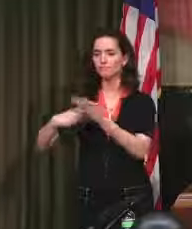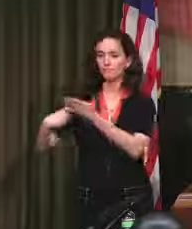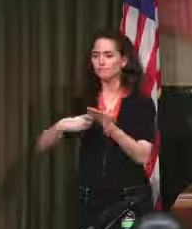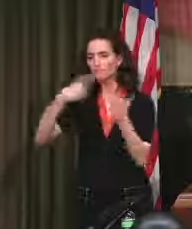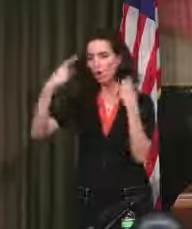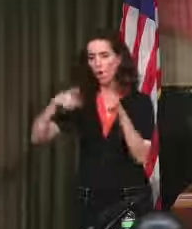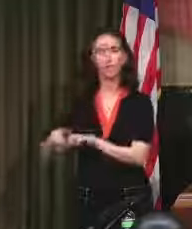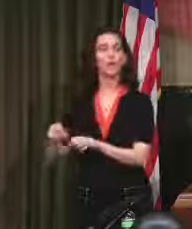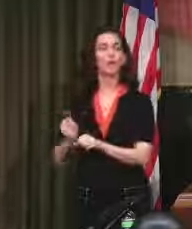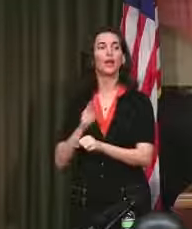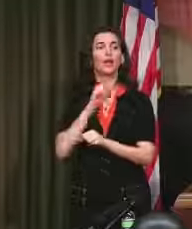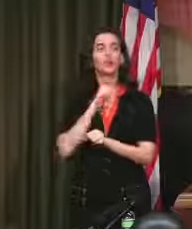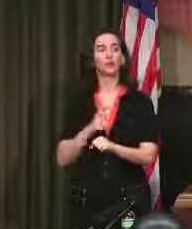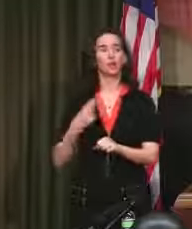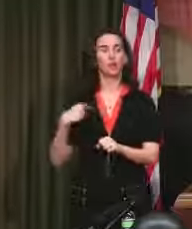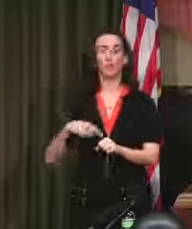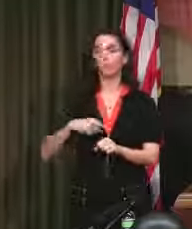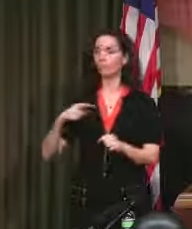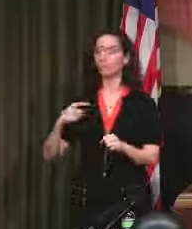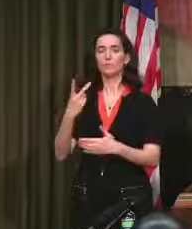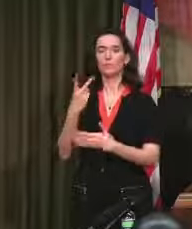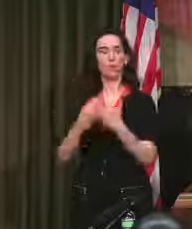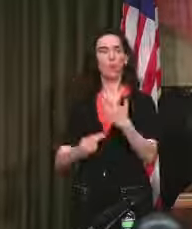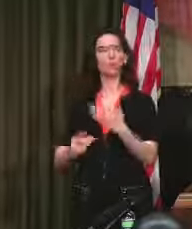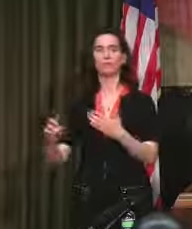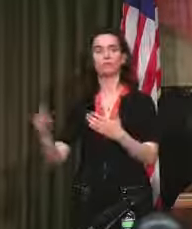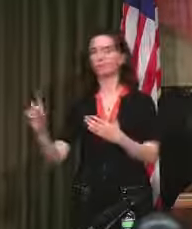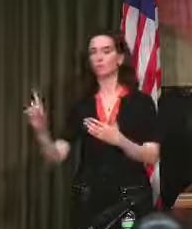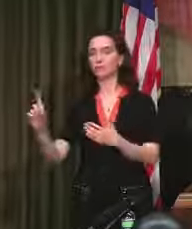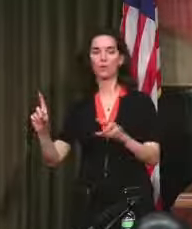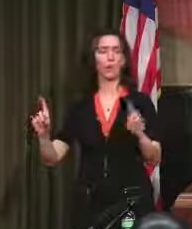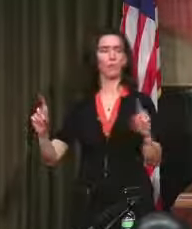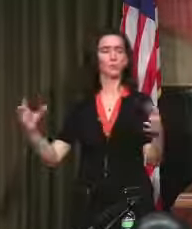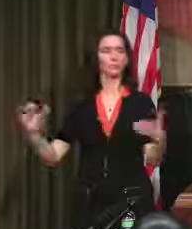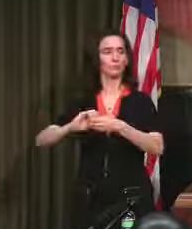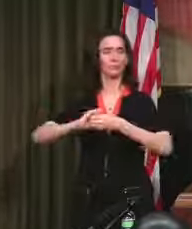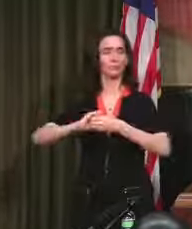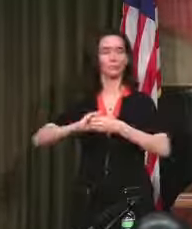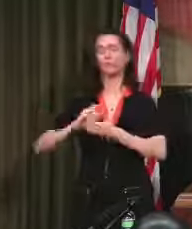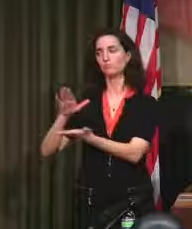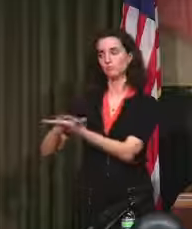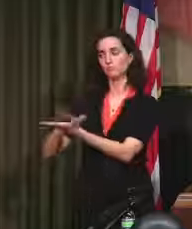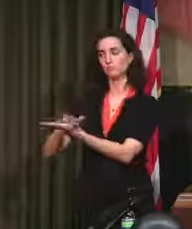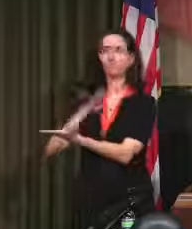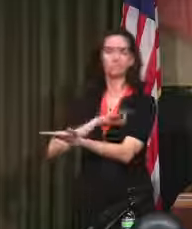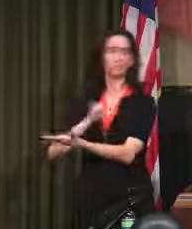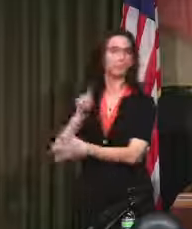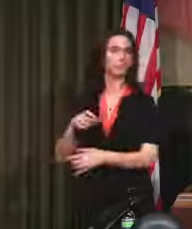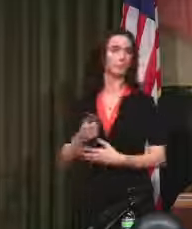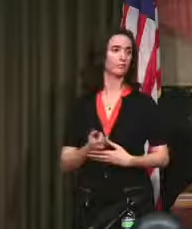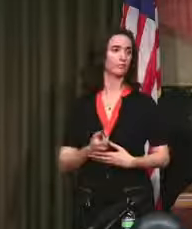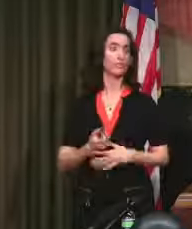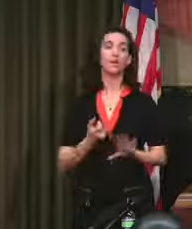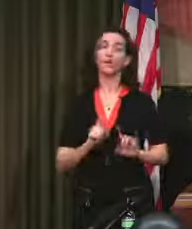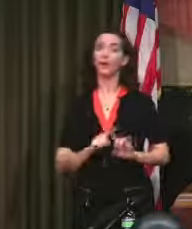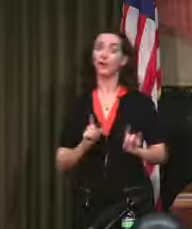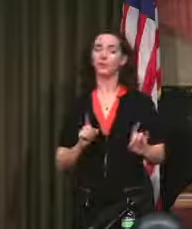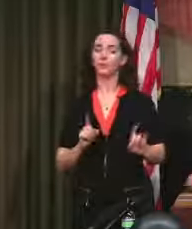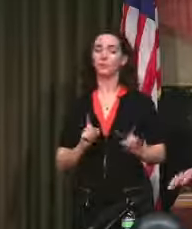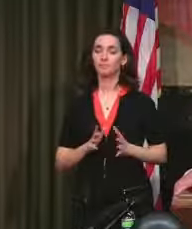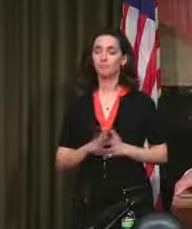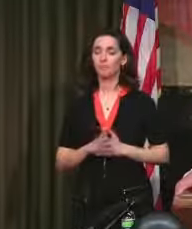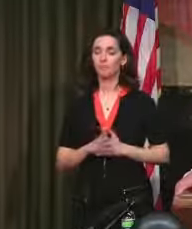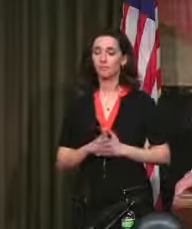would pursue bipartisanship. And he deserves credit for that. But